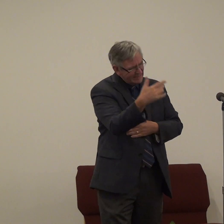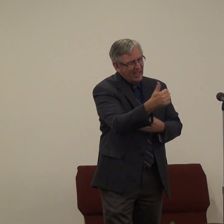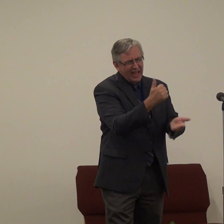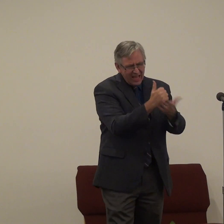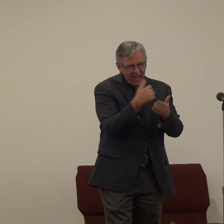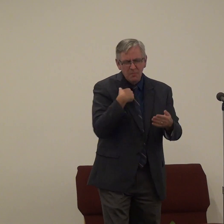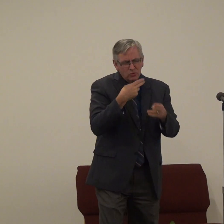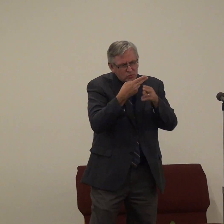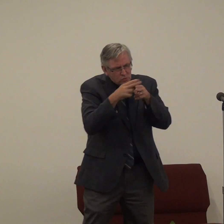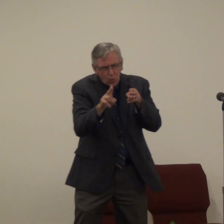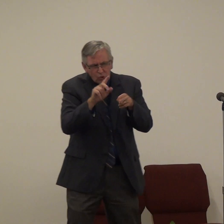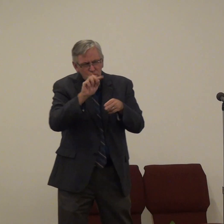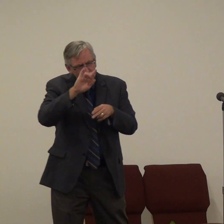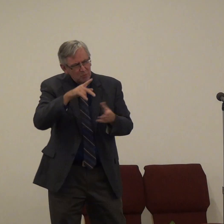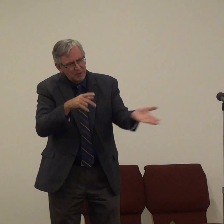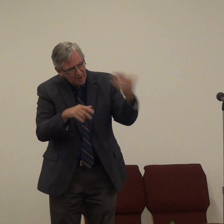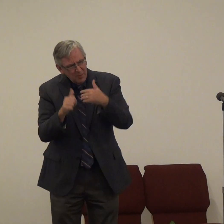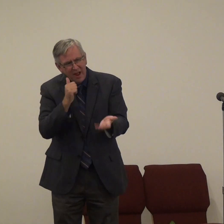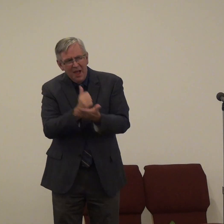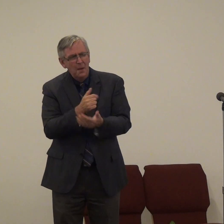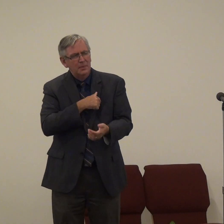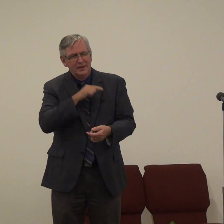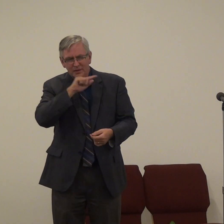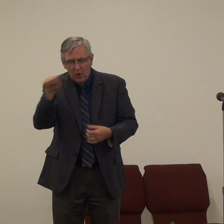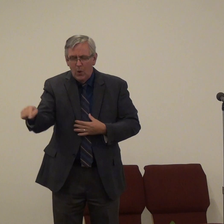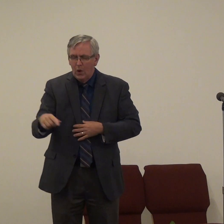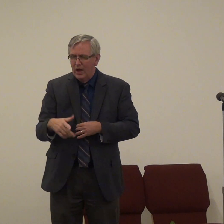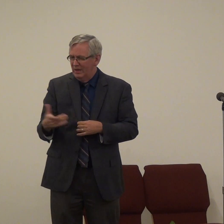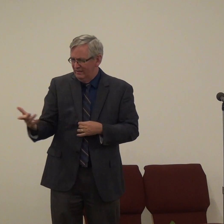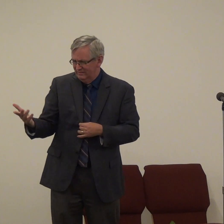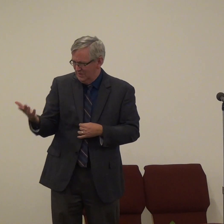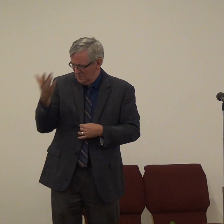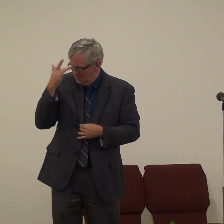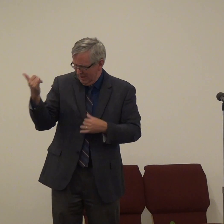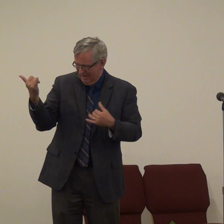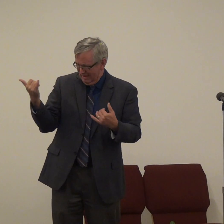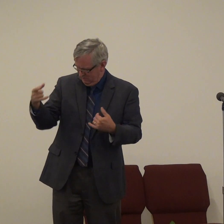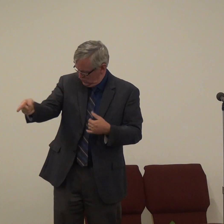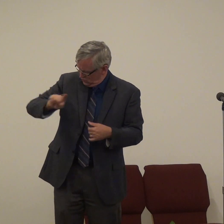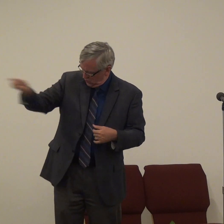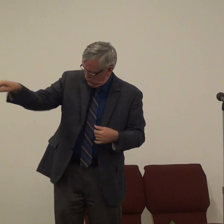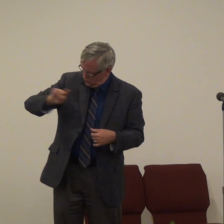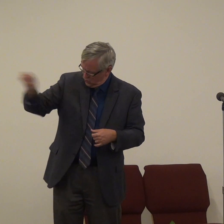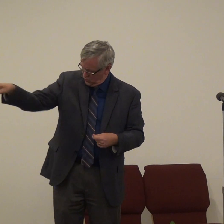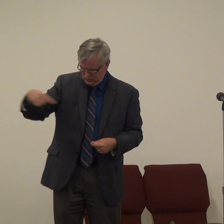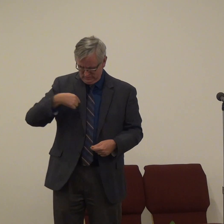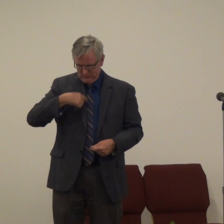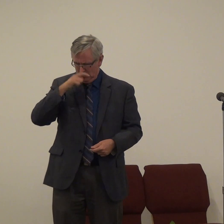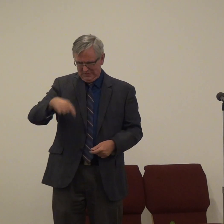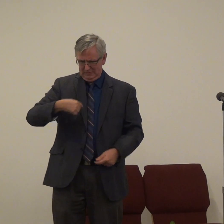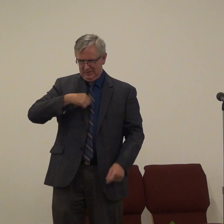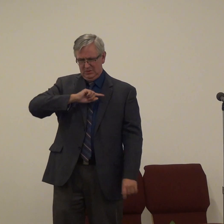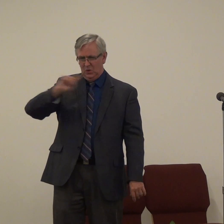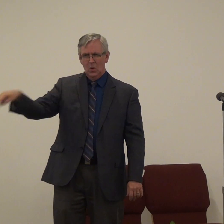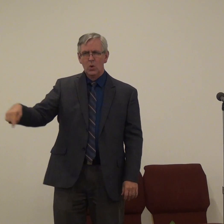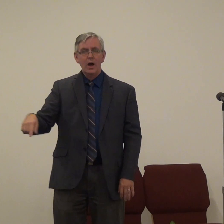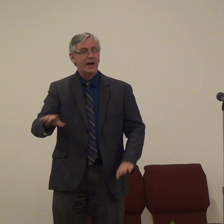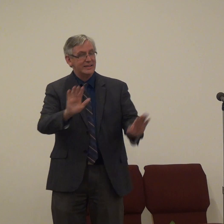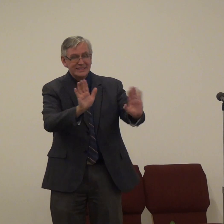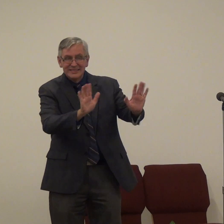come and help you. He said, no, I want you to come now. Just make a short trip. Just, we need to go now. And I said, Robert, why? You're already going over there. You